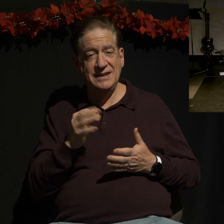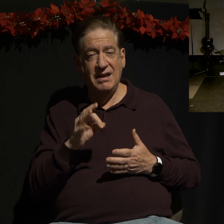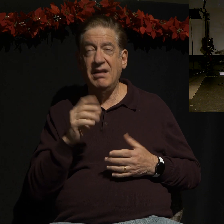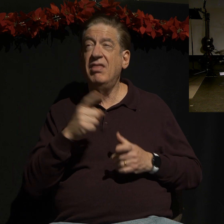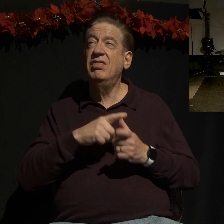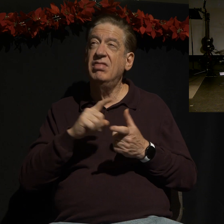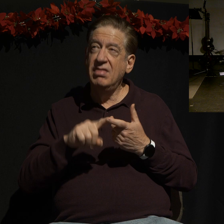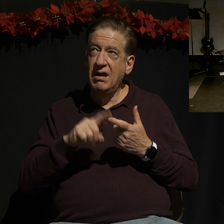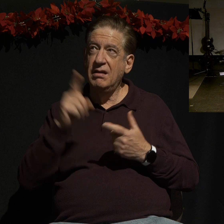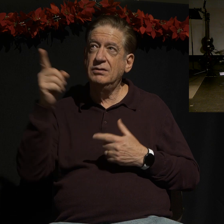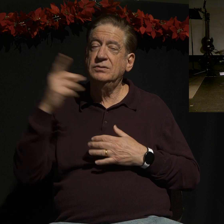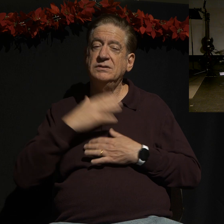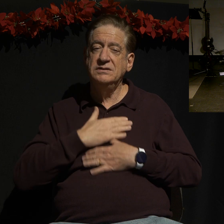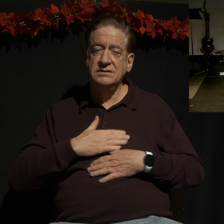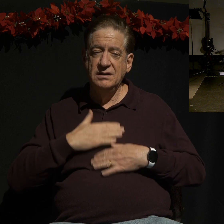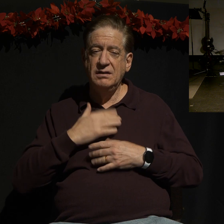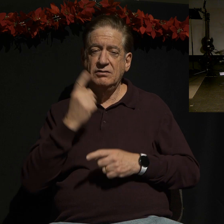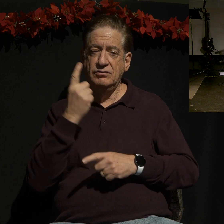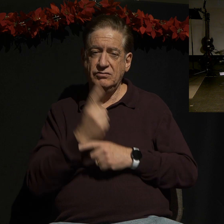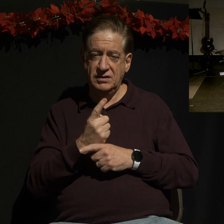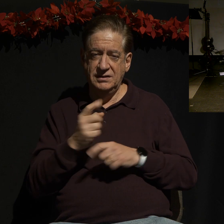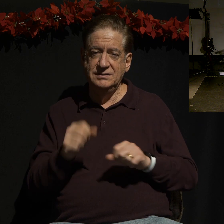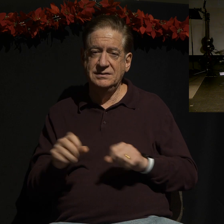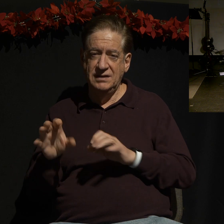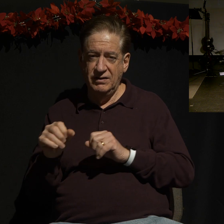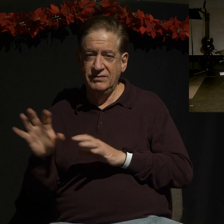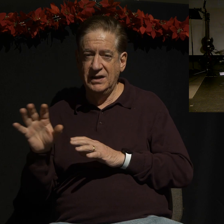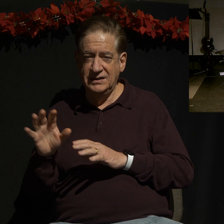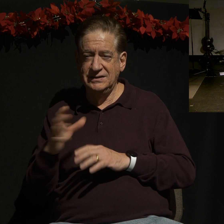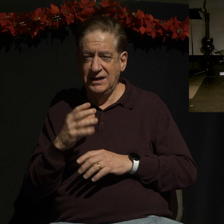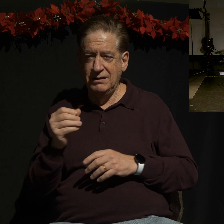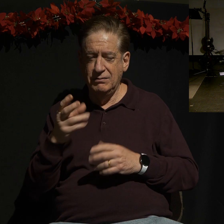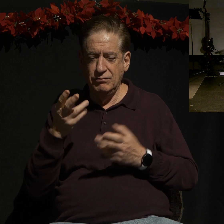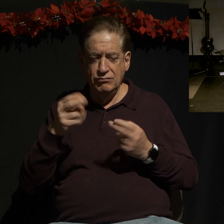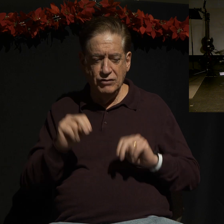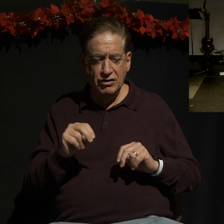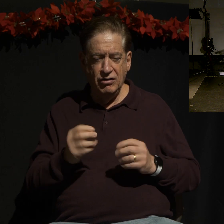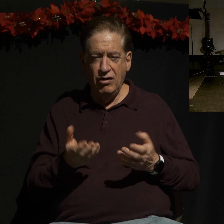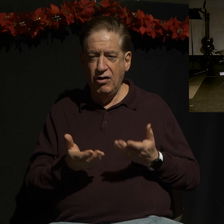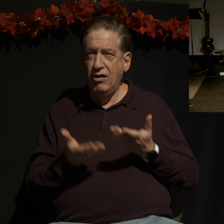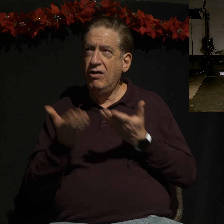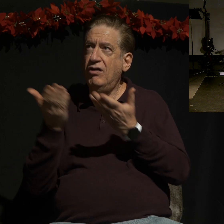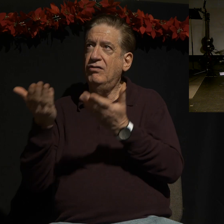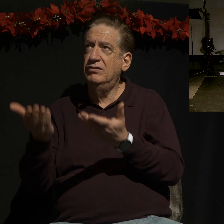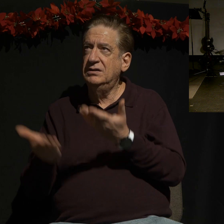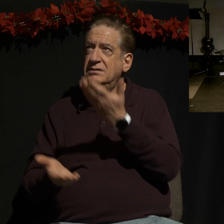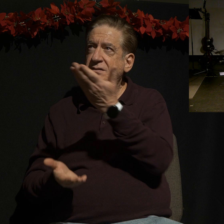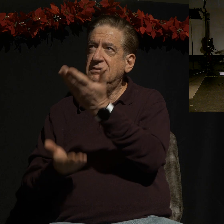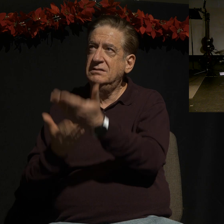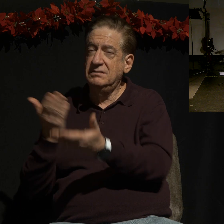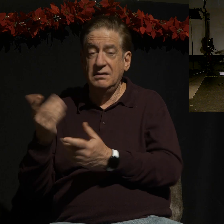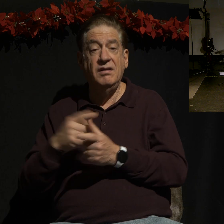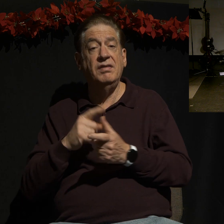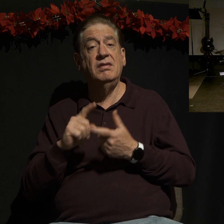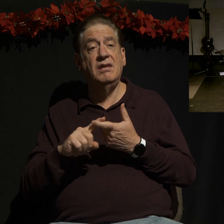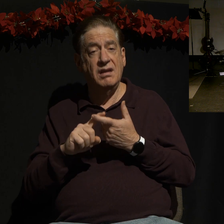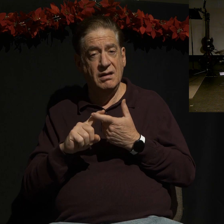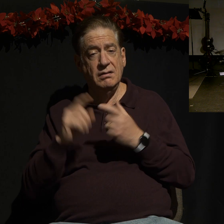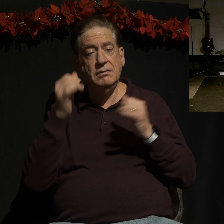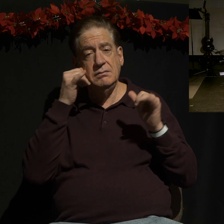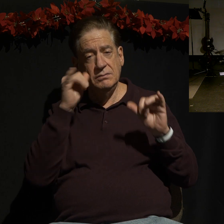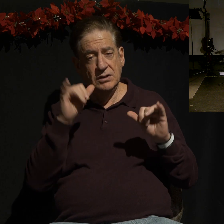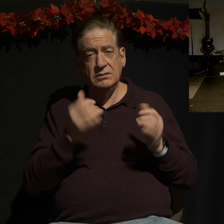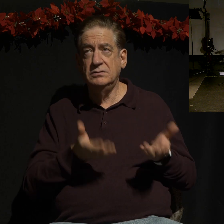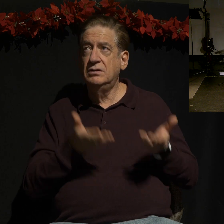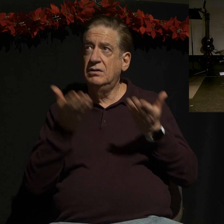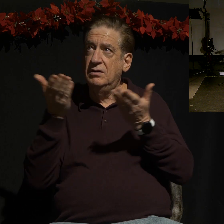will delight in right sacrifices, in burnt offerings, in whole burnt offerings. Then bulls will be